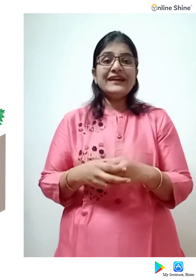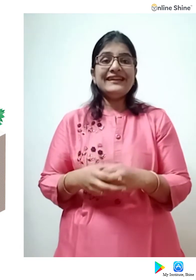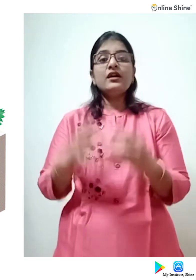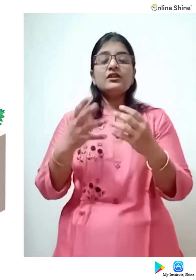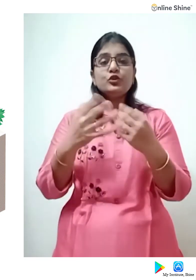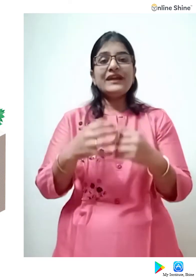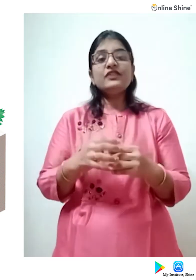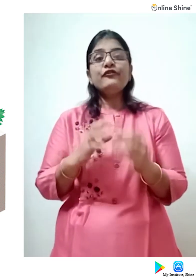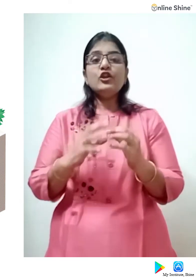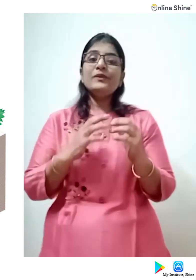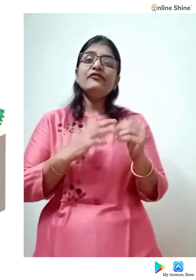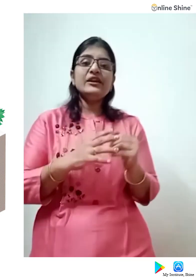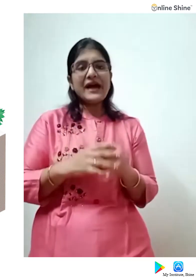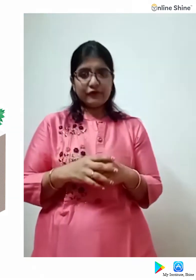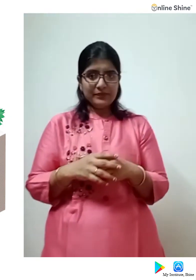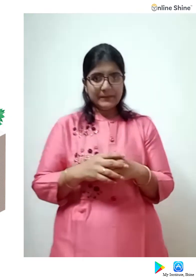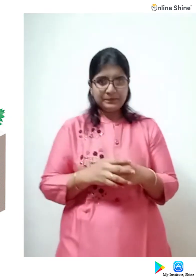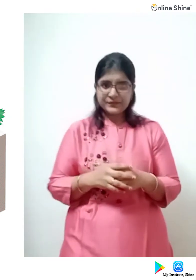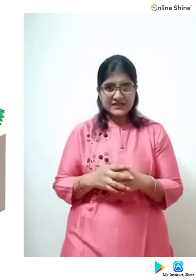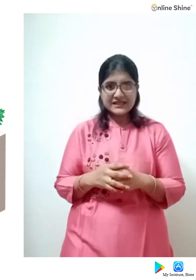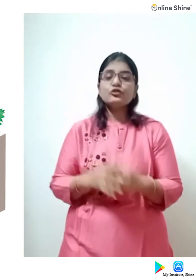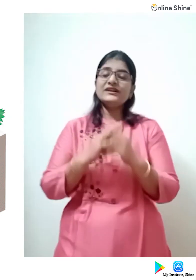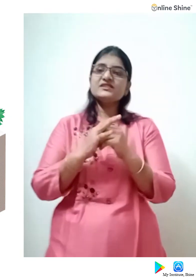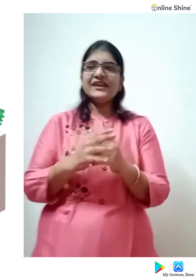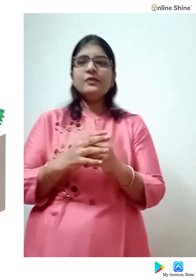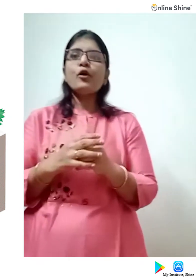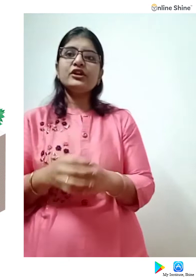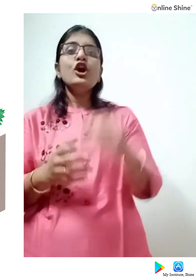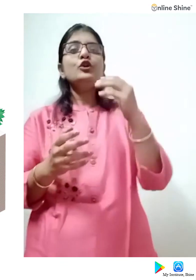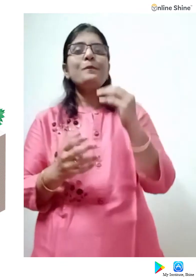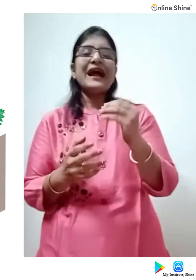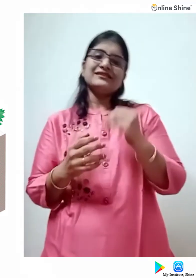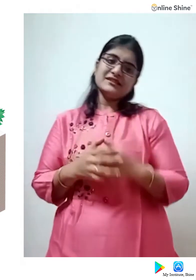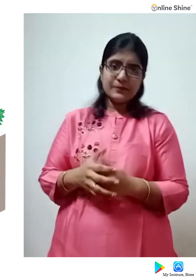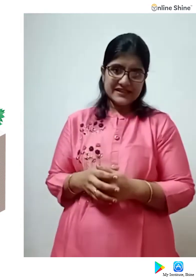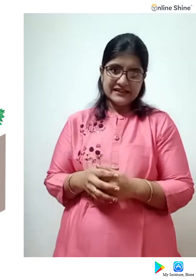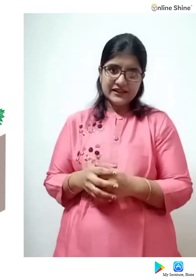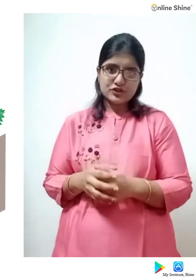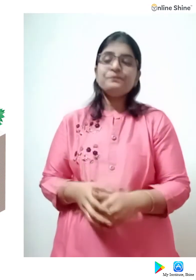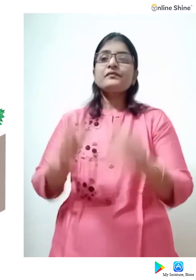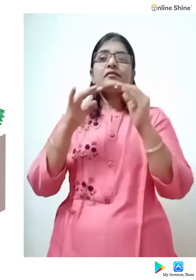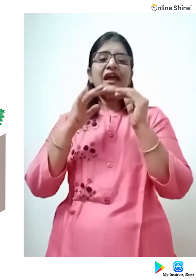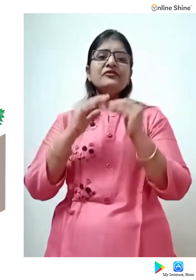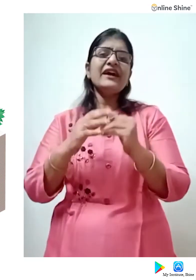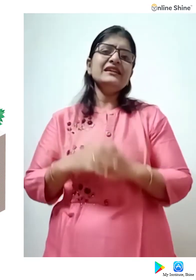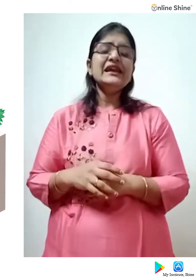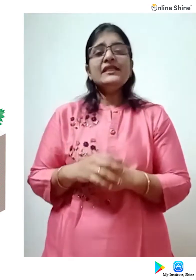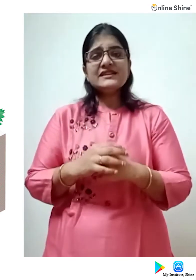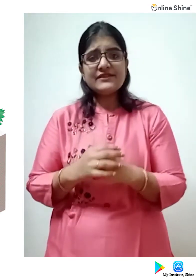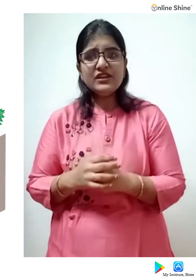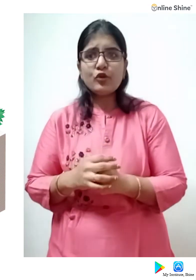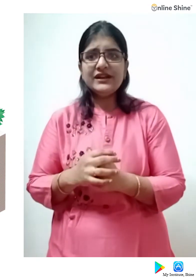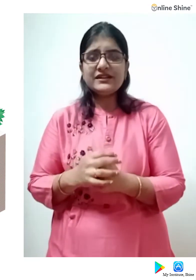to get a valuable feedback from them. Okay, so it is very important to practice the presentation. And finally,